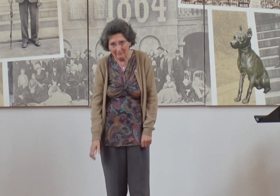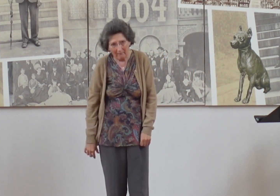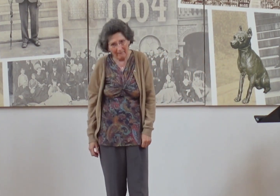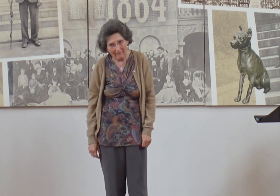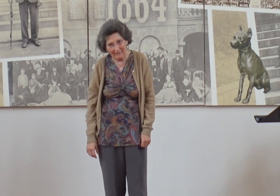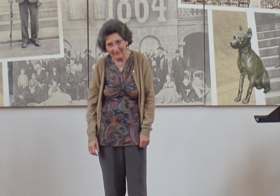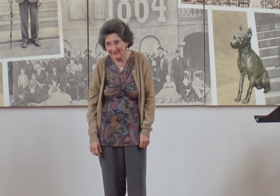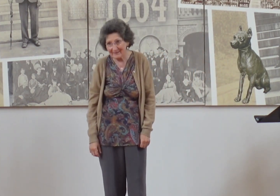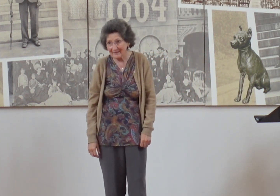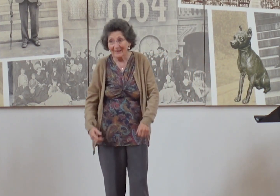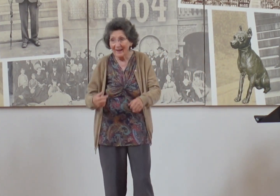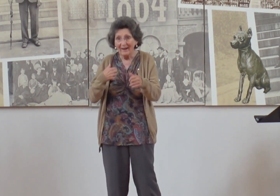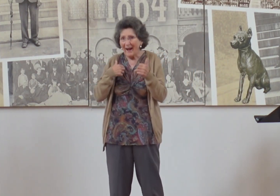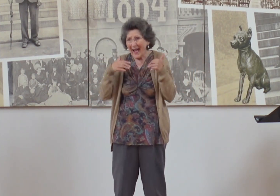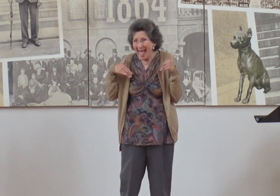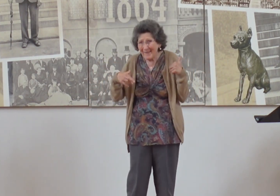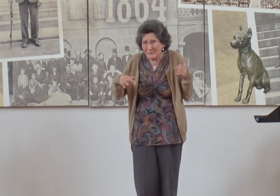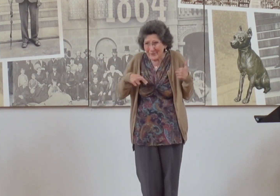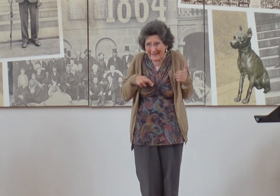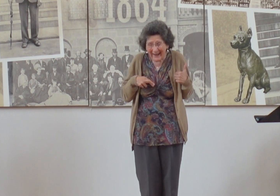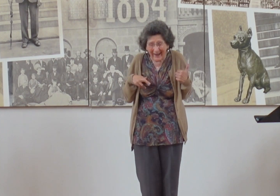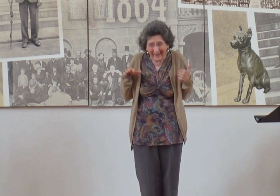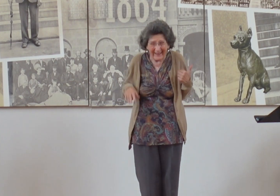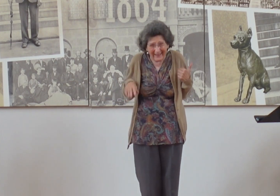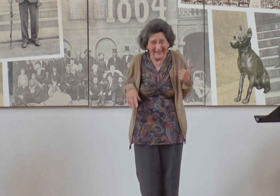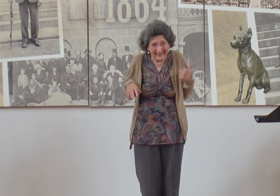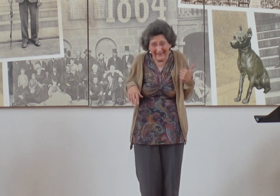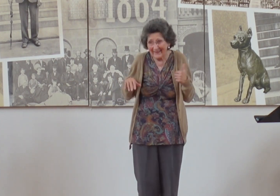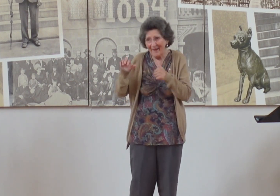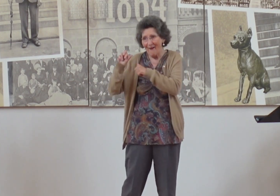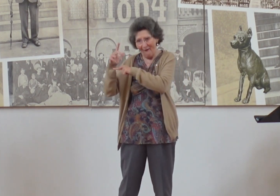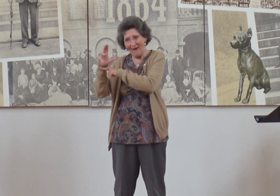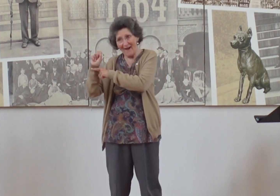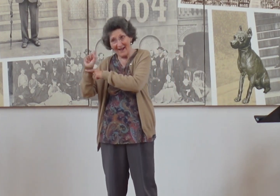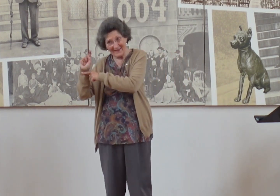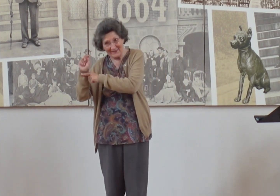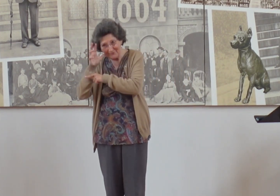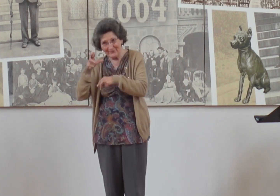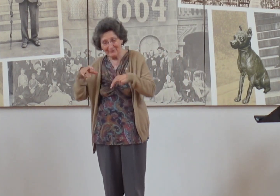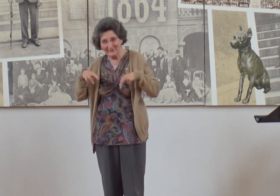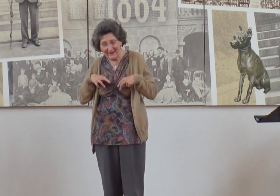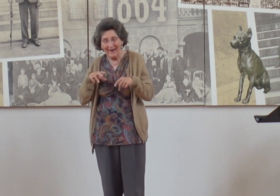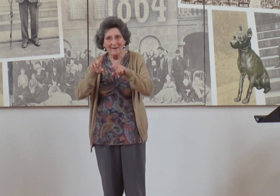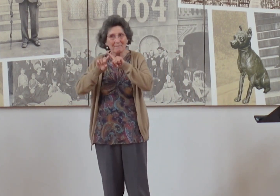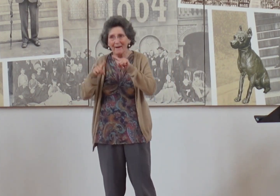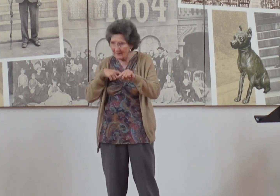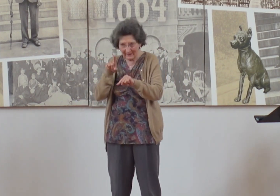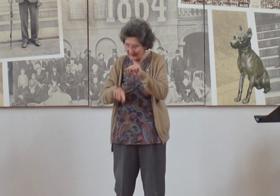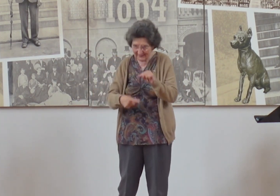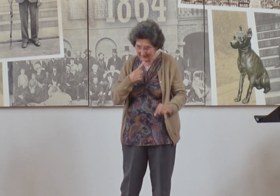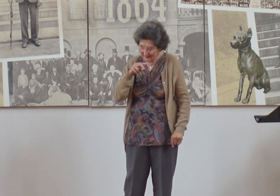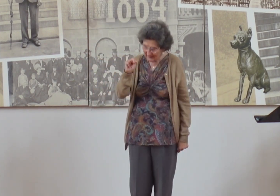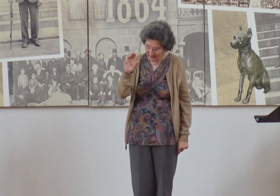But at that time, I could feel like a senior citizen. I have not retired yet. Remember, I am retiring in August, so this was 4 months